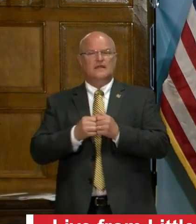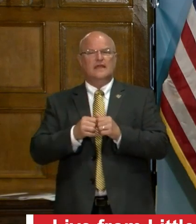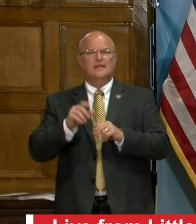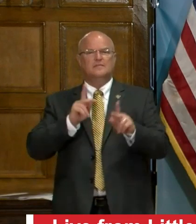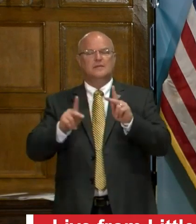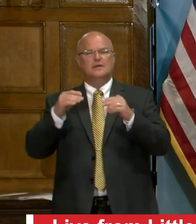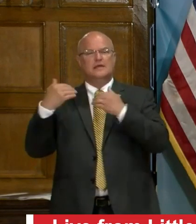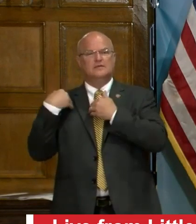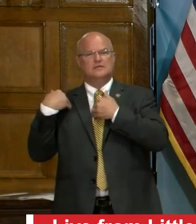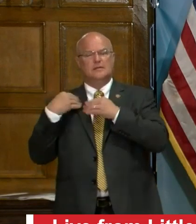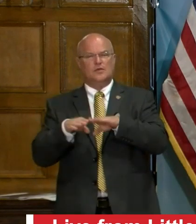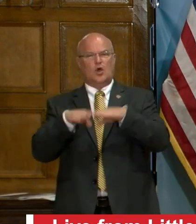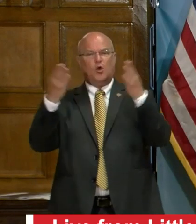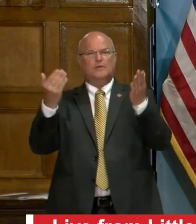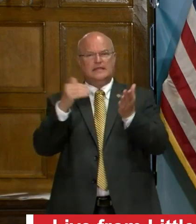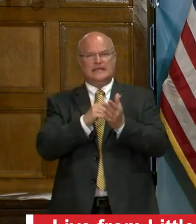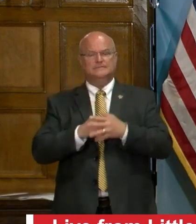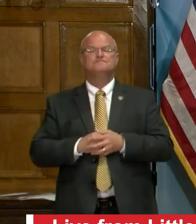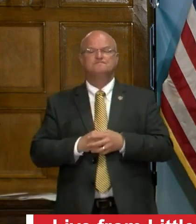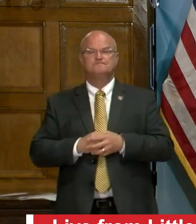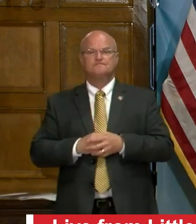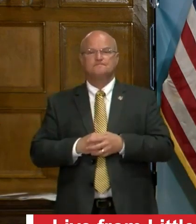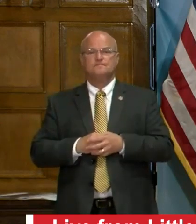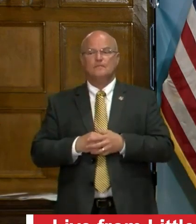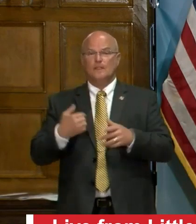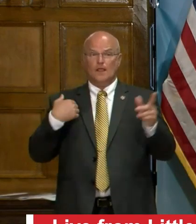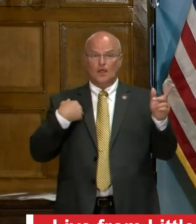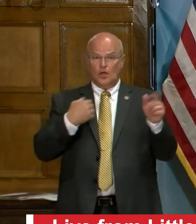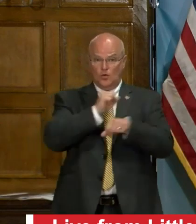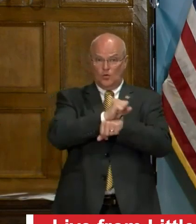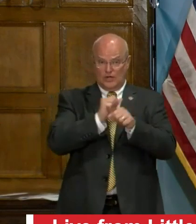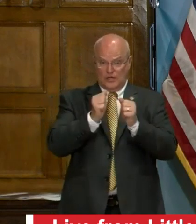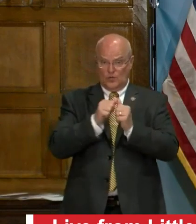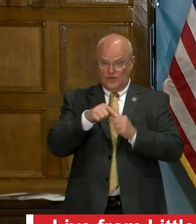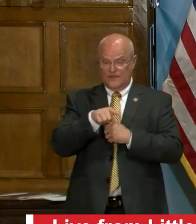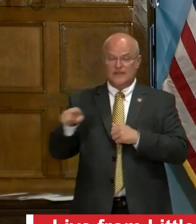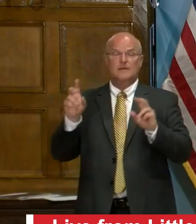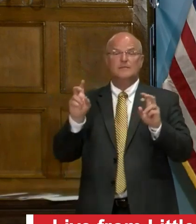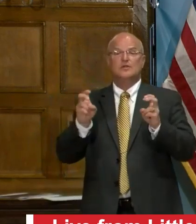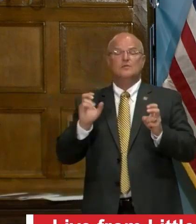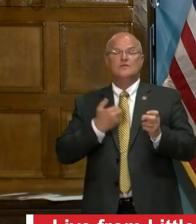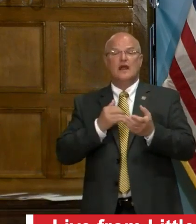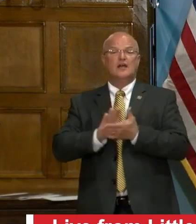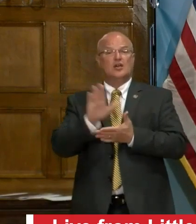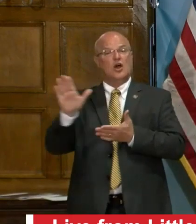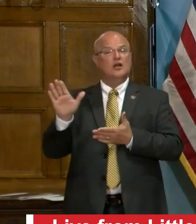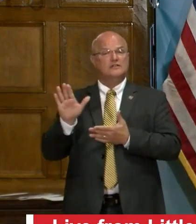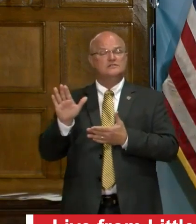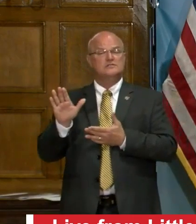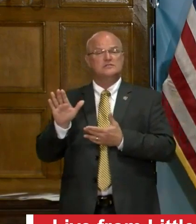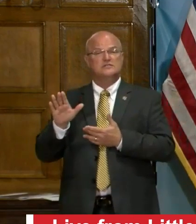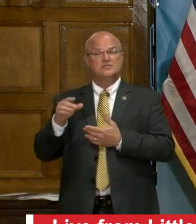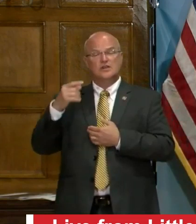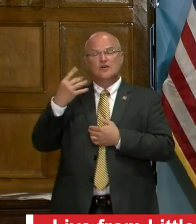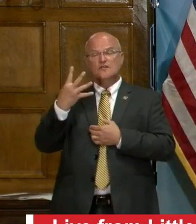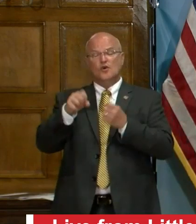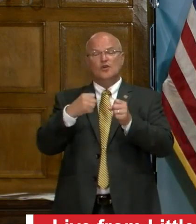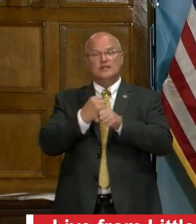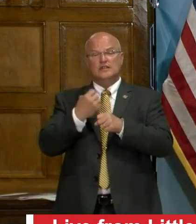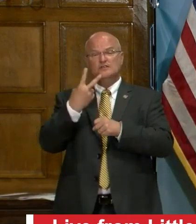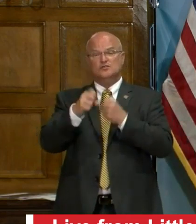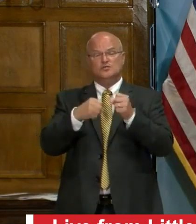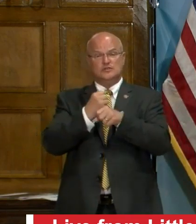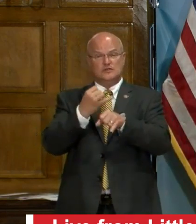responsibly reopen? Well, we're working with them, and in terms of our colleges, 4-year and